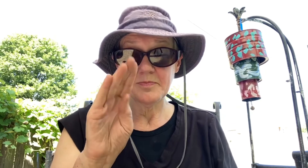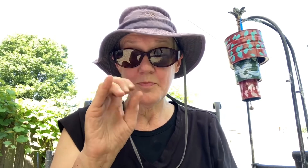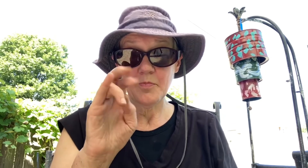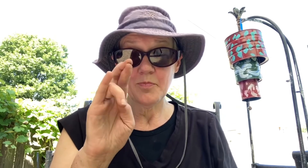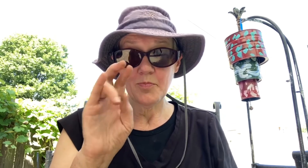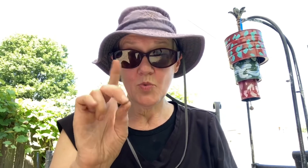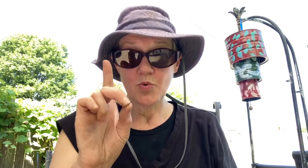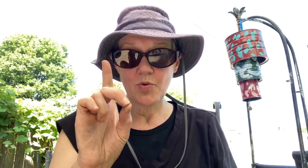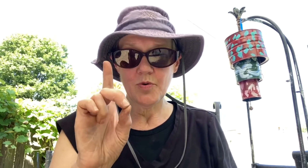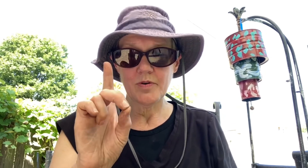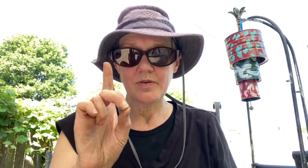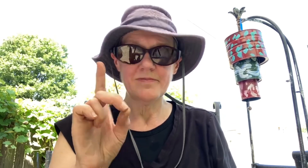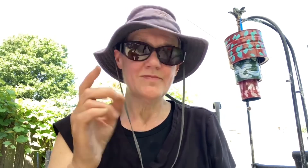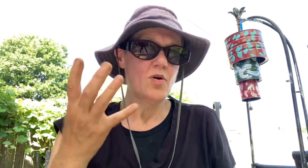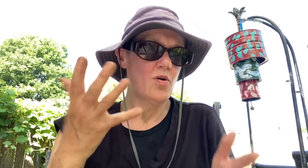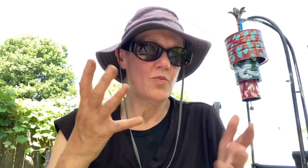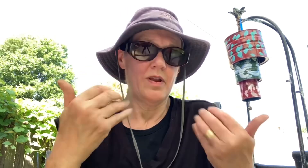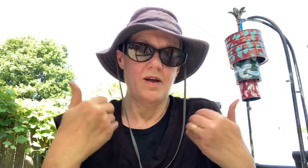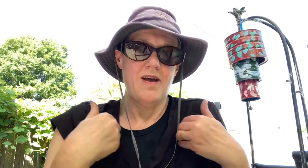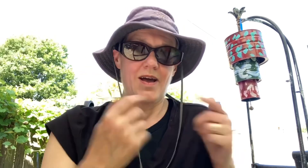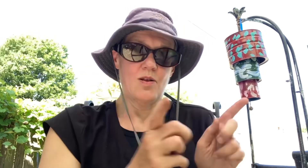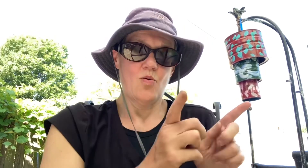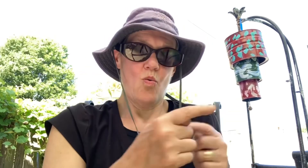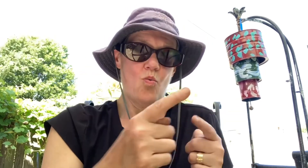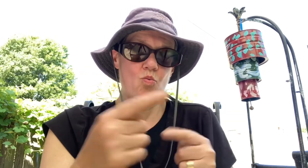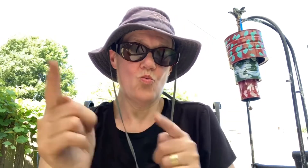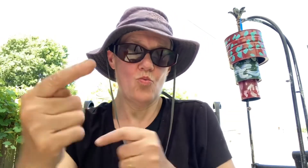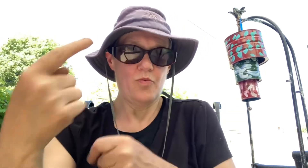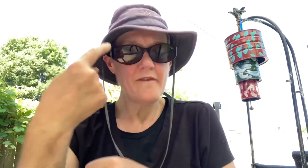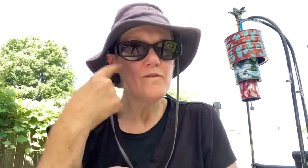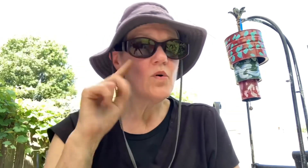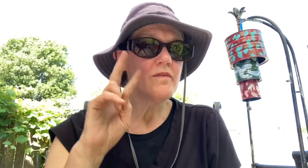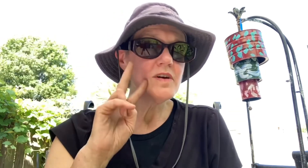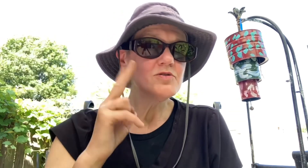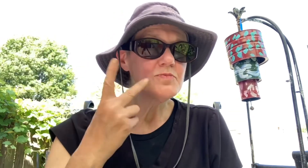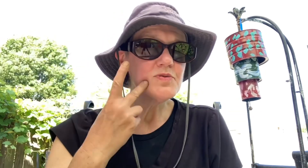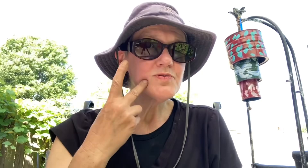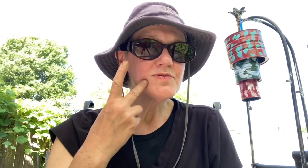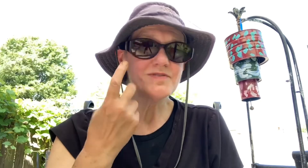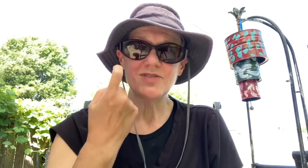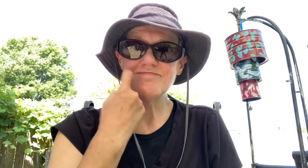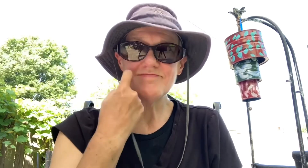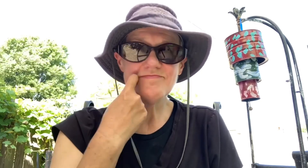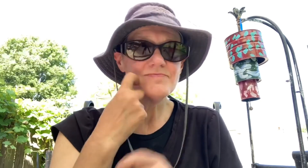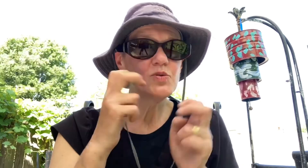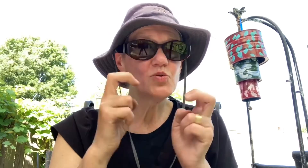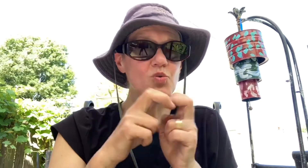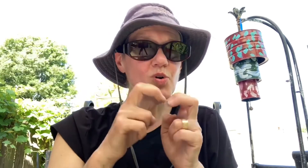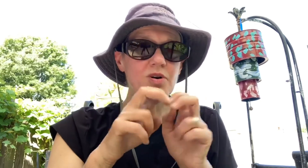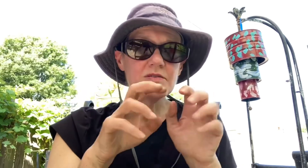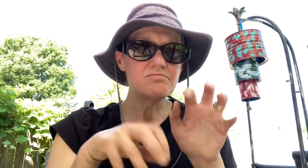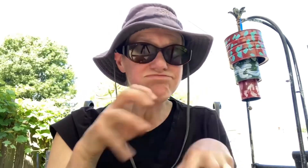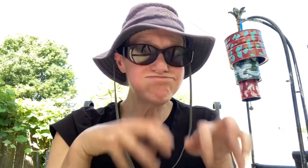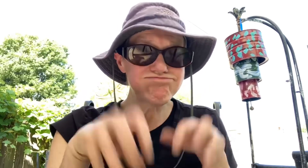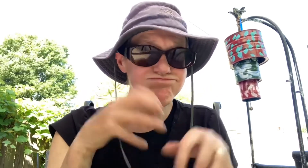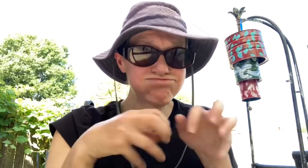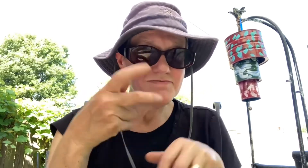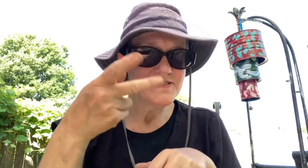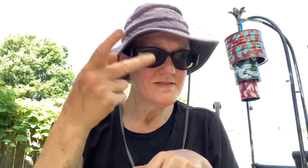fall had holes cut in it for those vegetables. So the squirrels and the skunk have